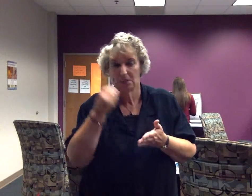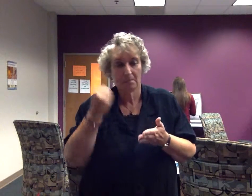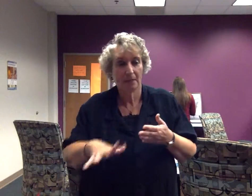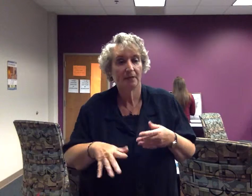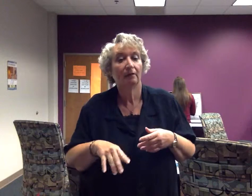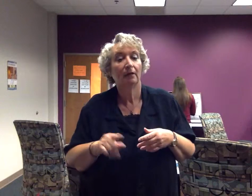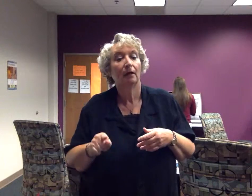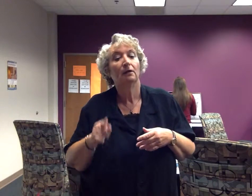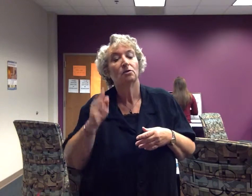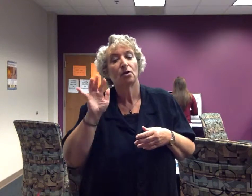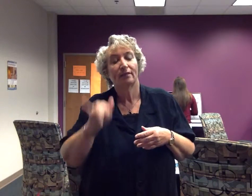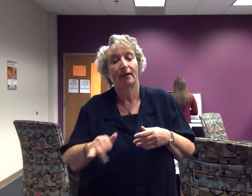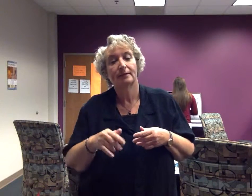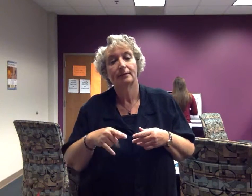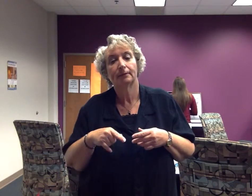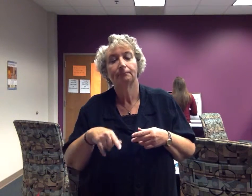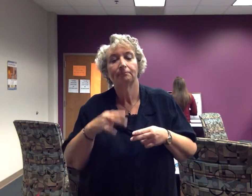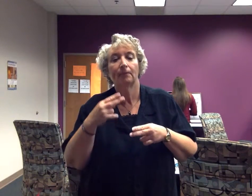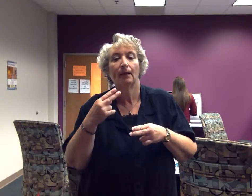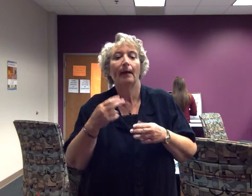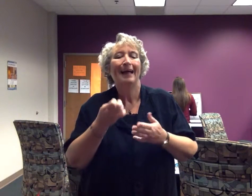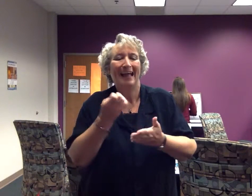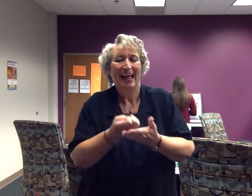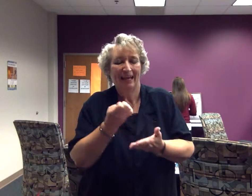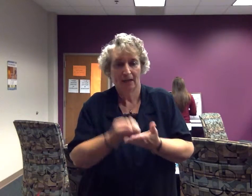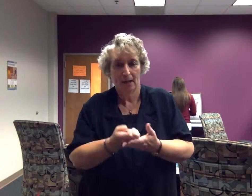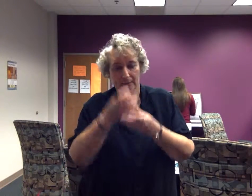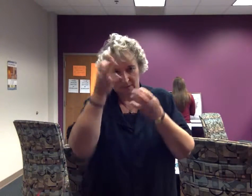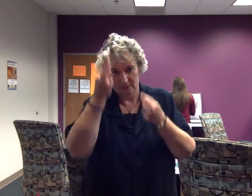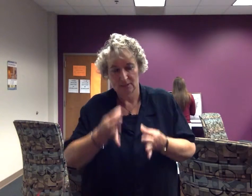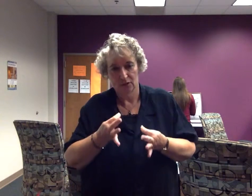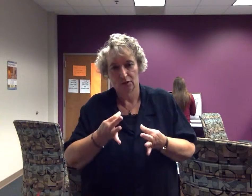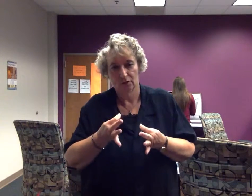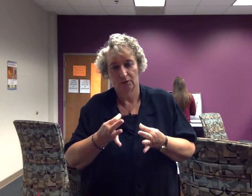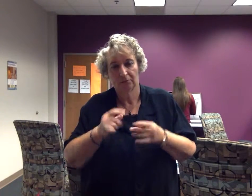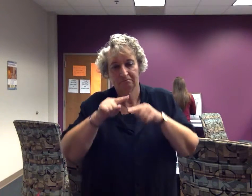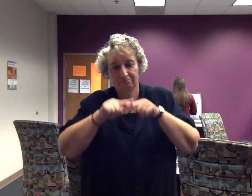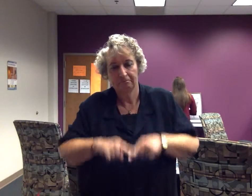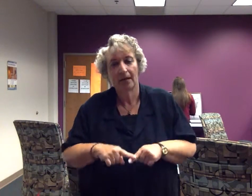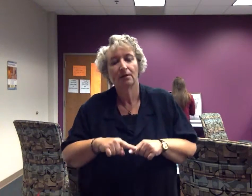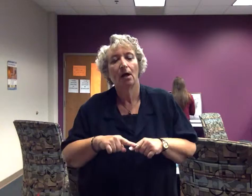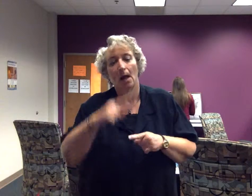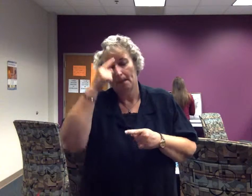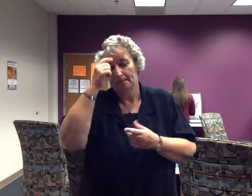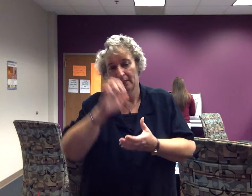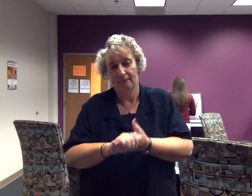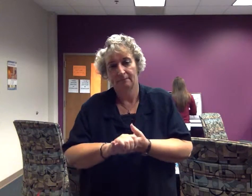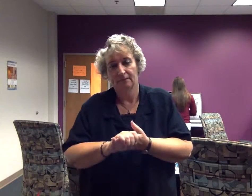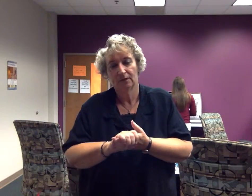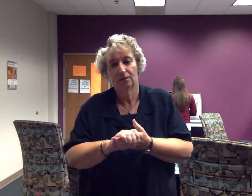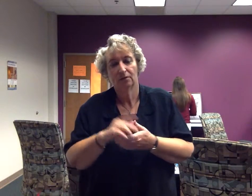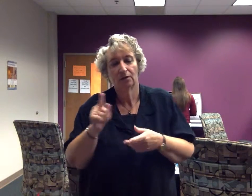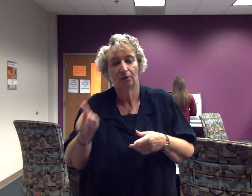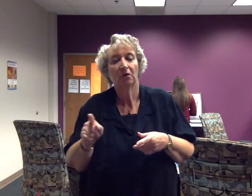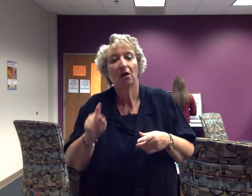me? Based on a belief. Better people who want to go to college should be a better workforce. Therefore, we are going to spend money on that.